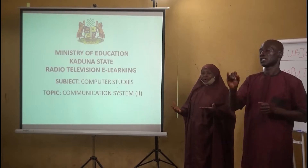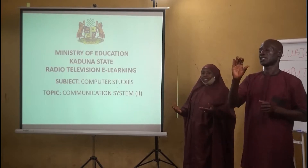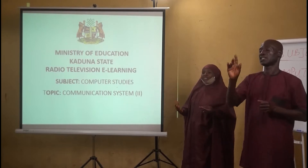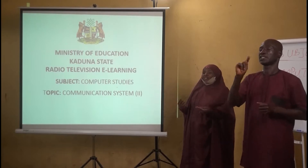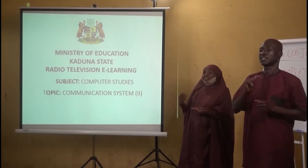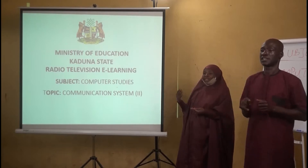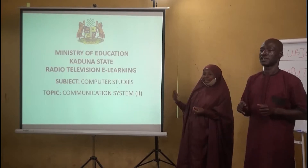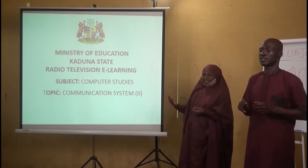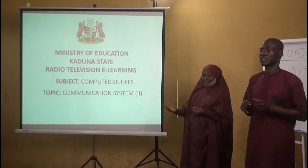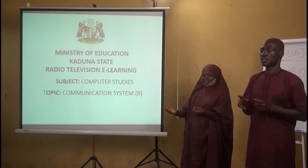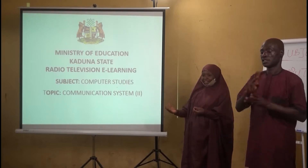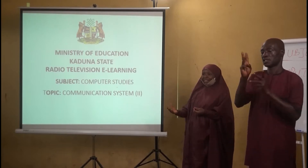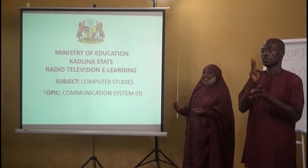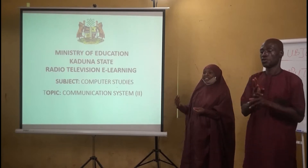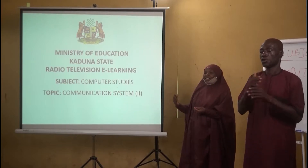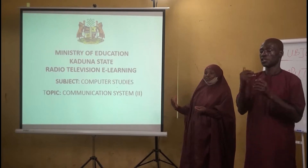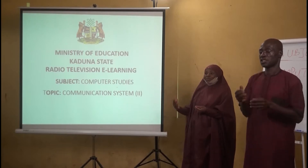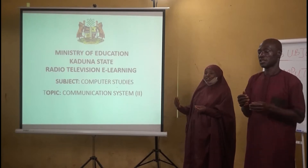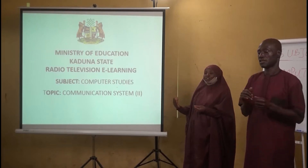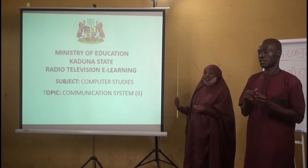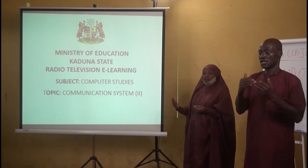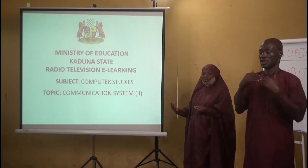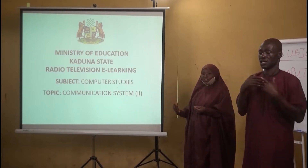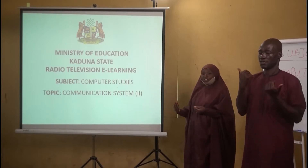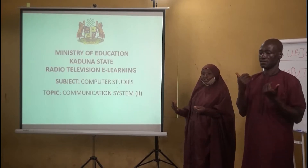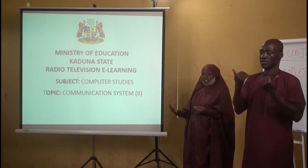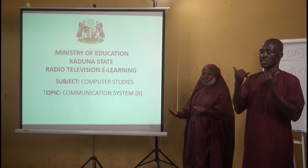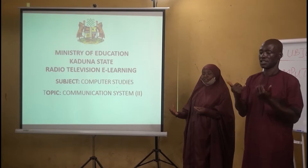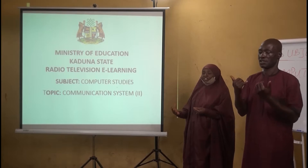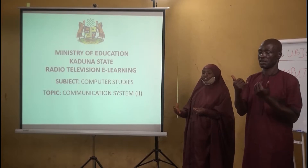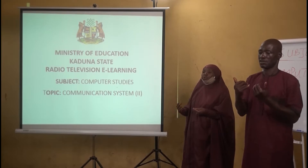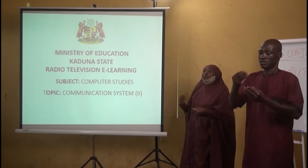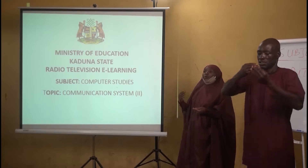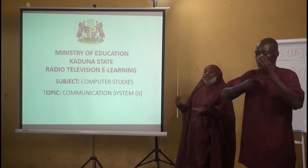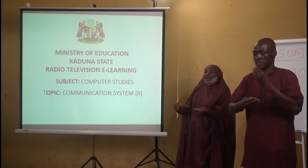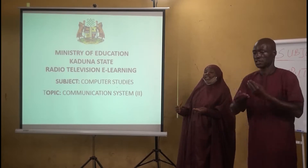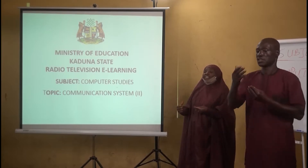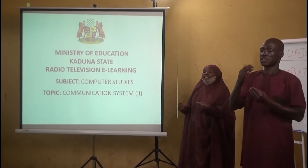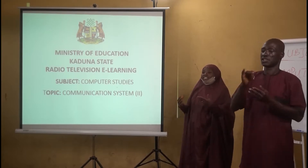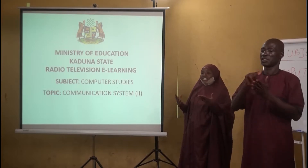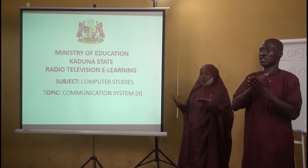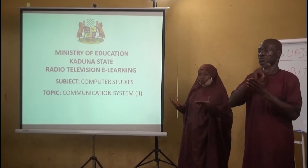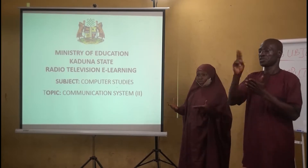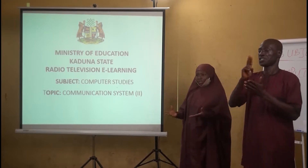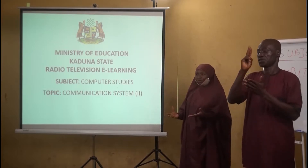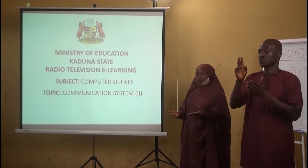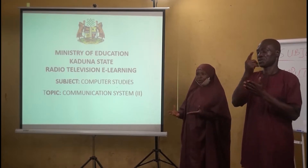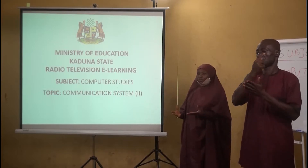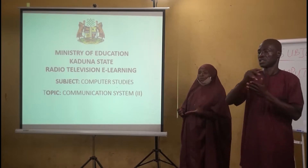is on ICT, that's the information and communication technology, we are in digital world now,